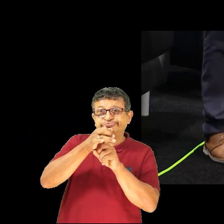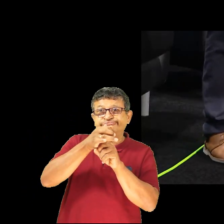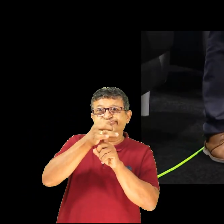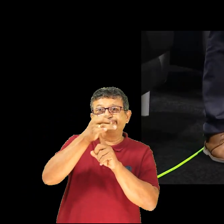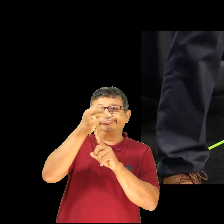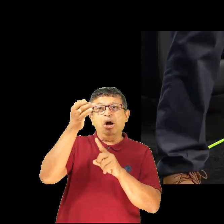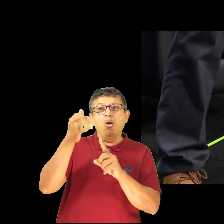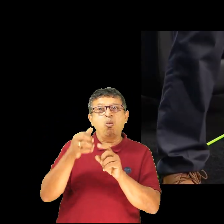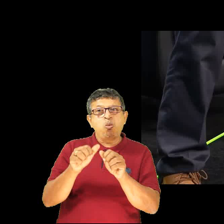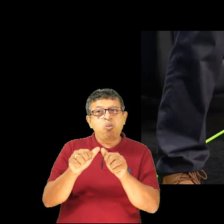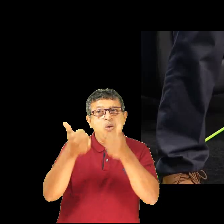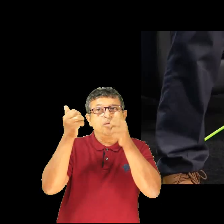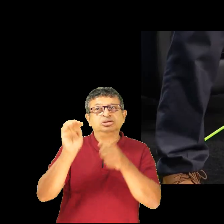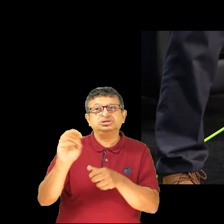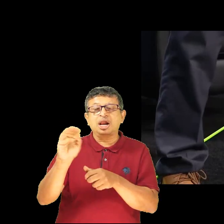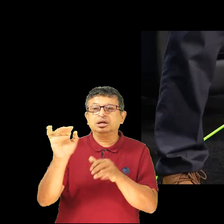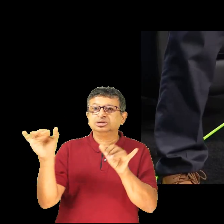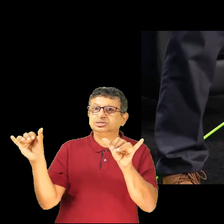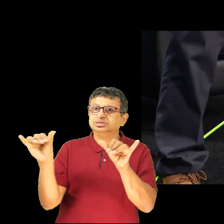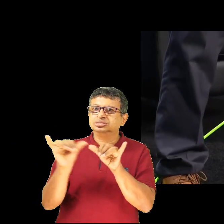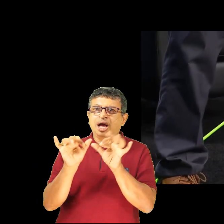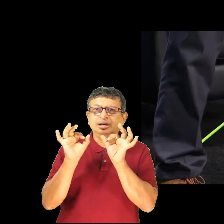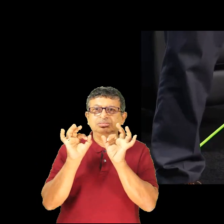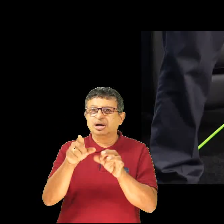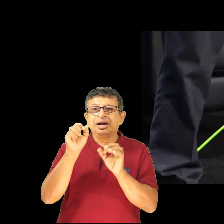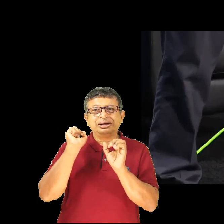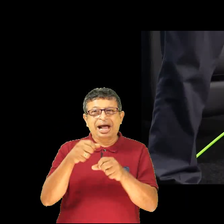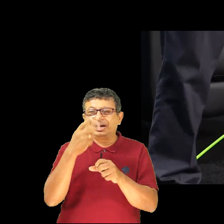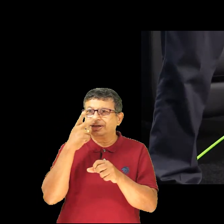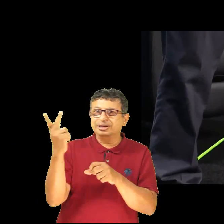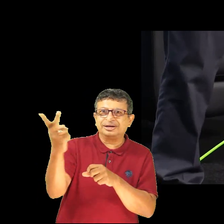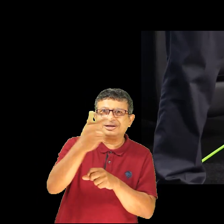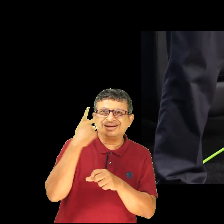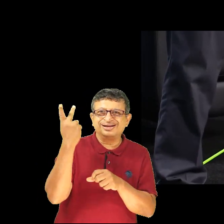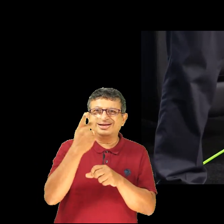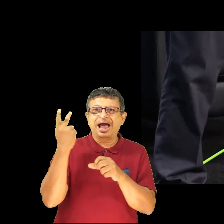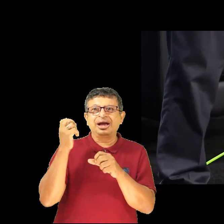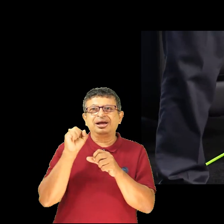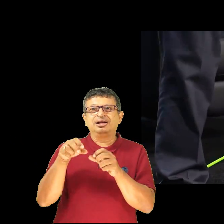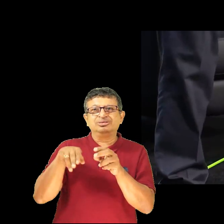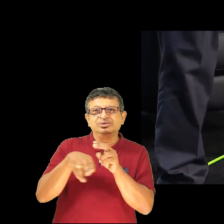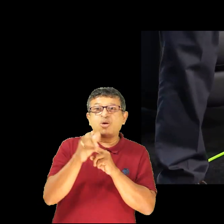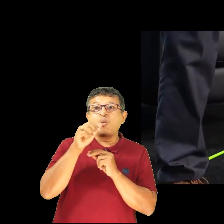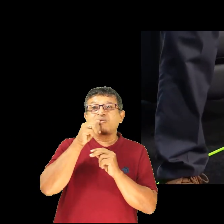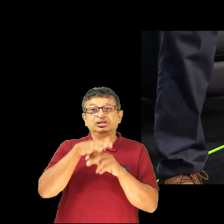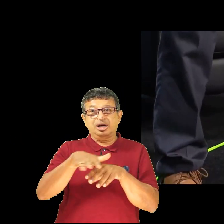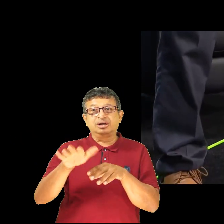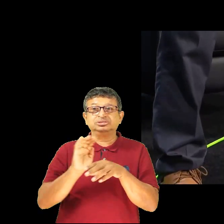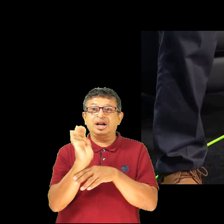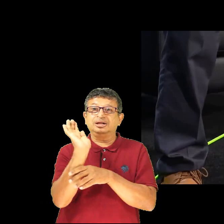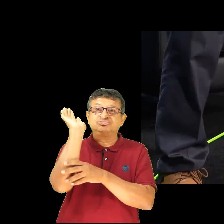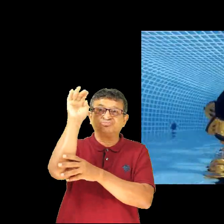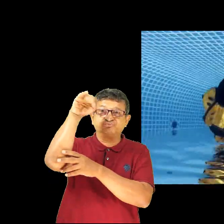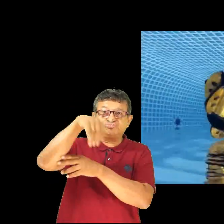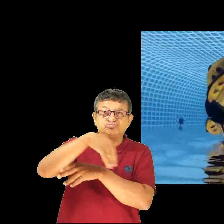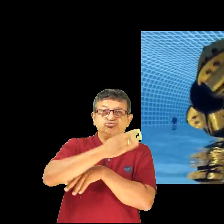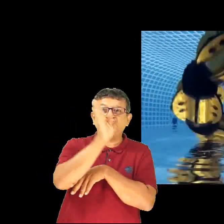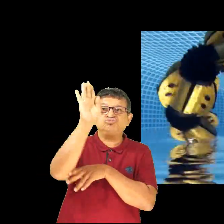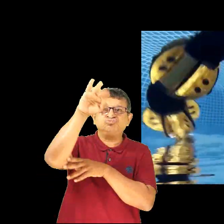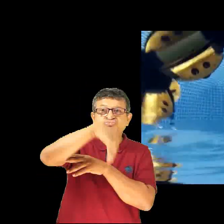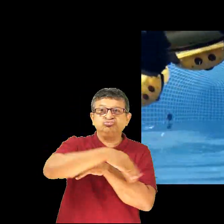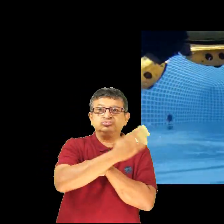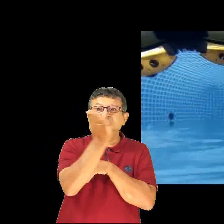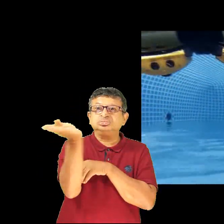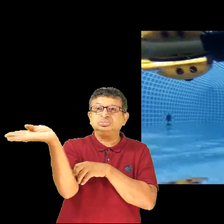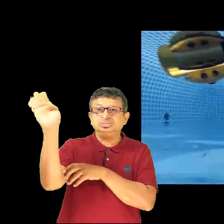University. What these robots have in common is that their ability to get through narrow spaces and transform their bodies to perform their tasks. They are built